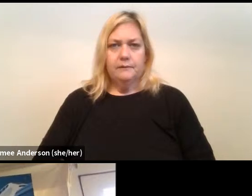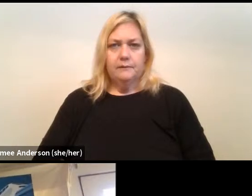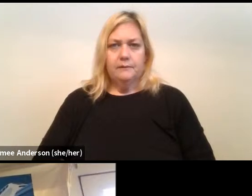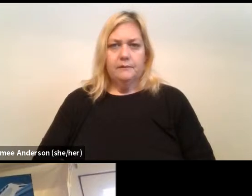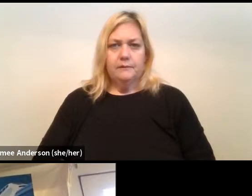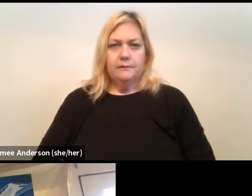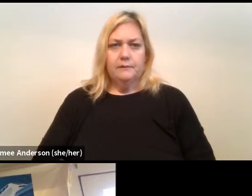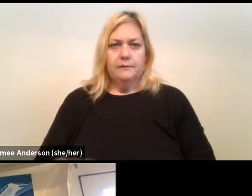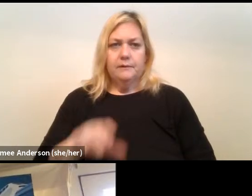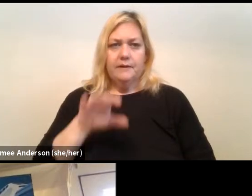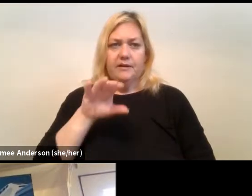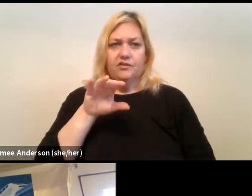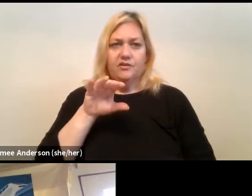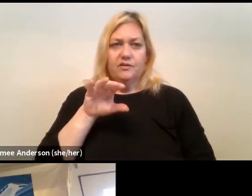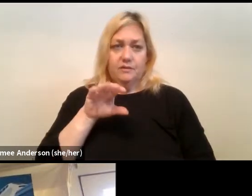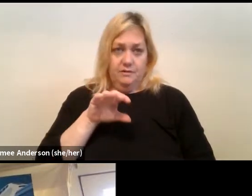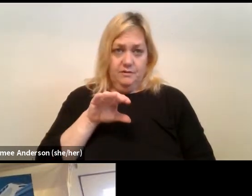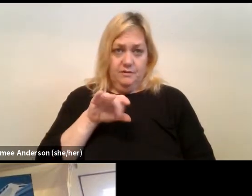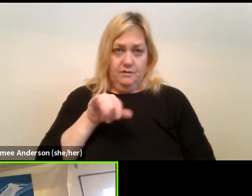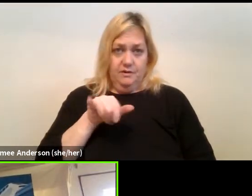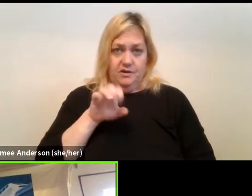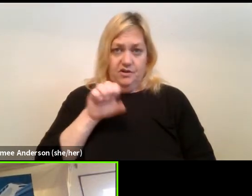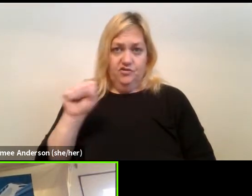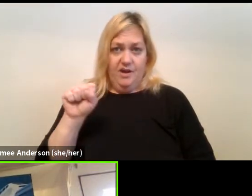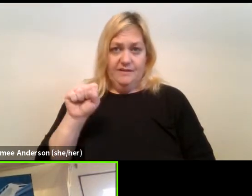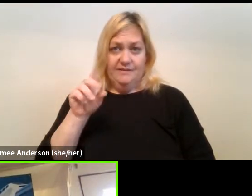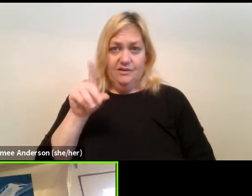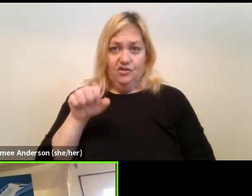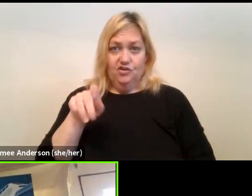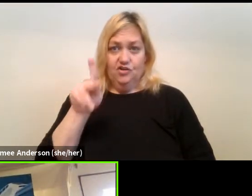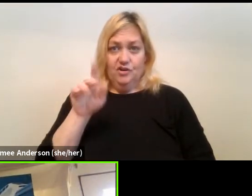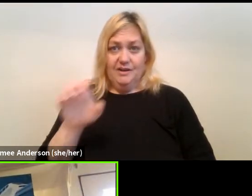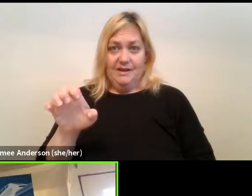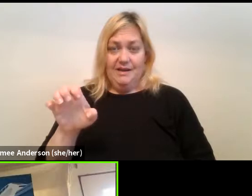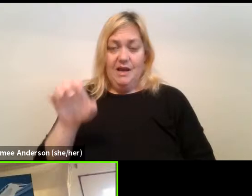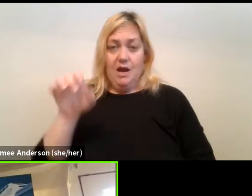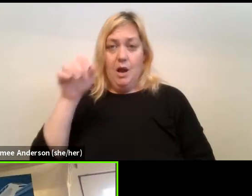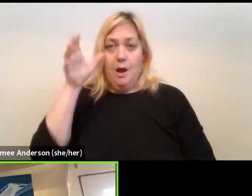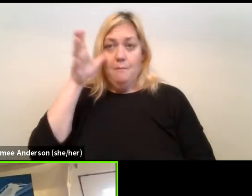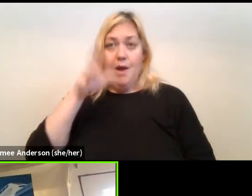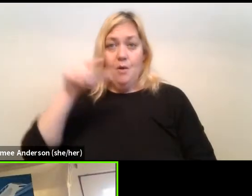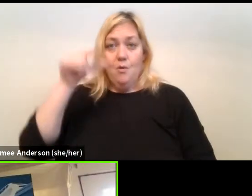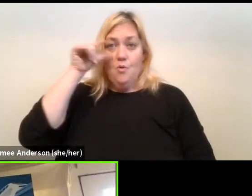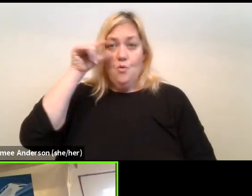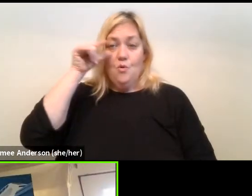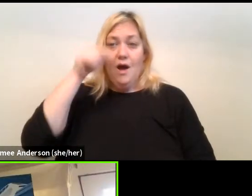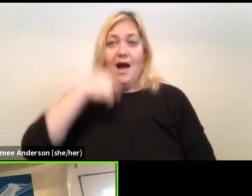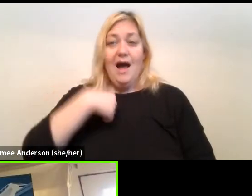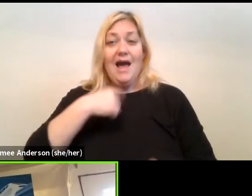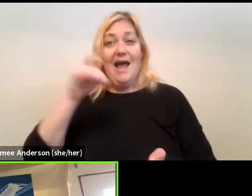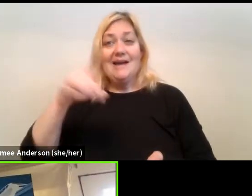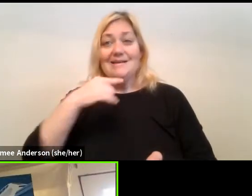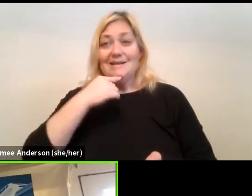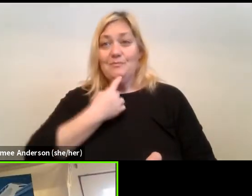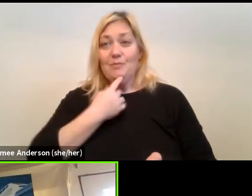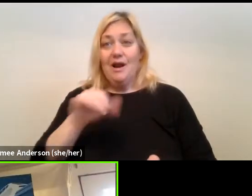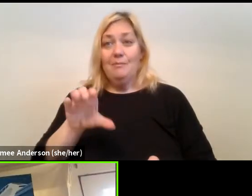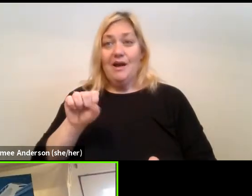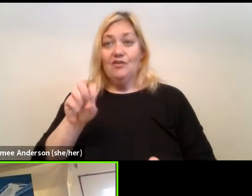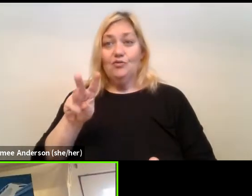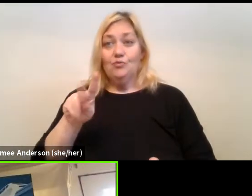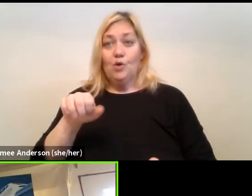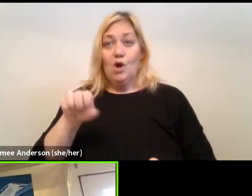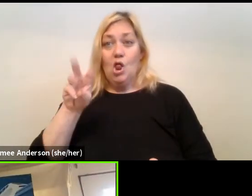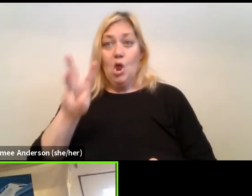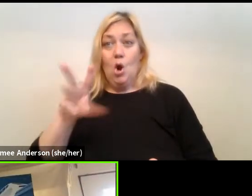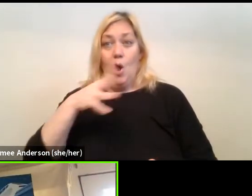That's Jess Durfee. Excuse me. Hi there. Hate to disappoint, but I am like Mr. Swerdlow. I wanted to actually